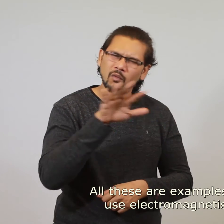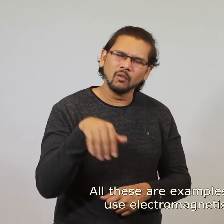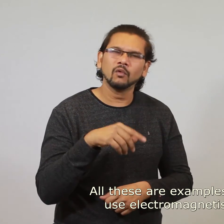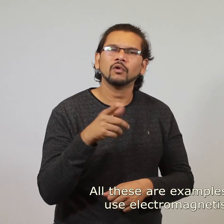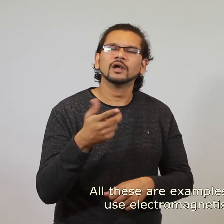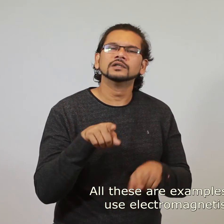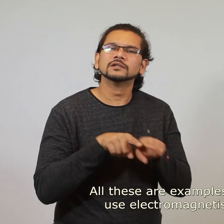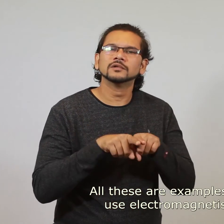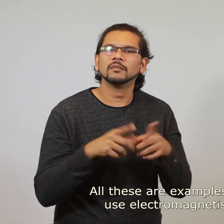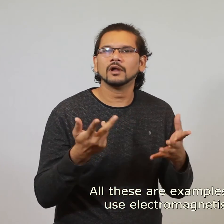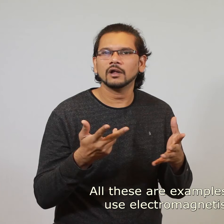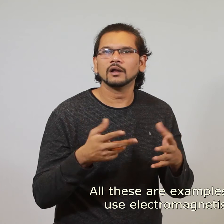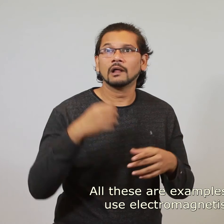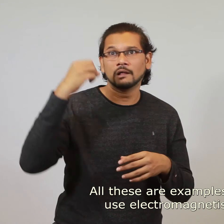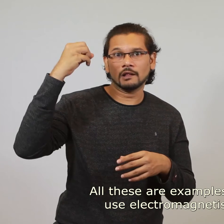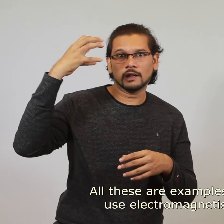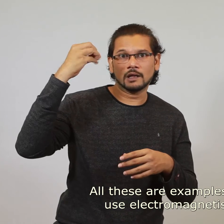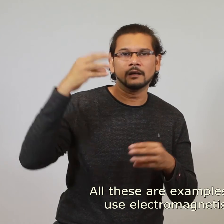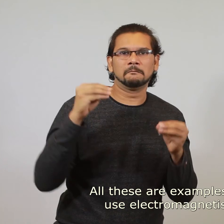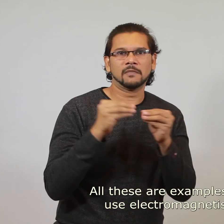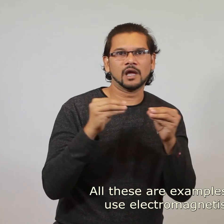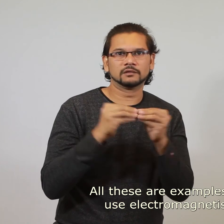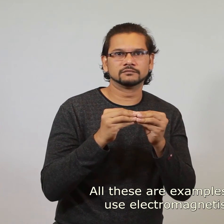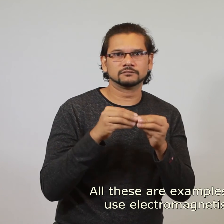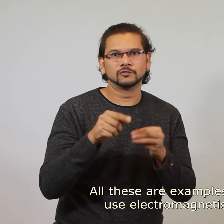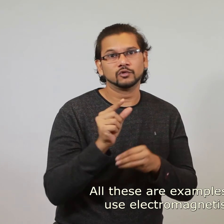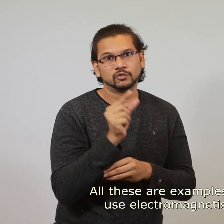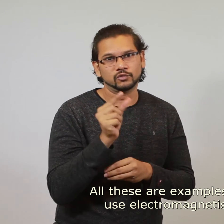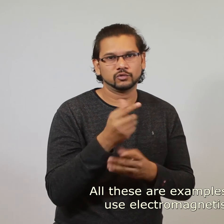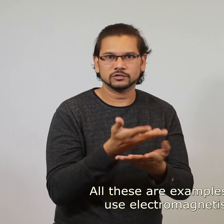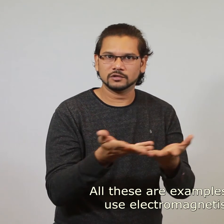All these are examples that use electromagnetism.